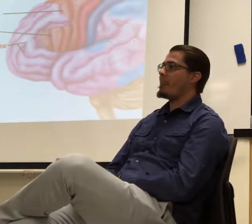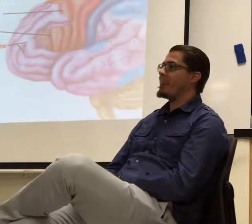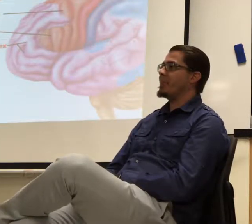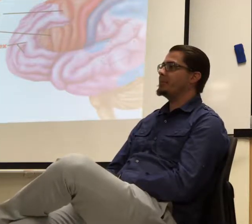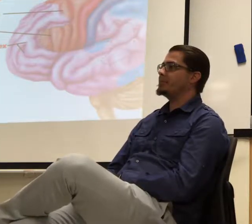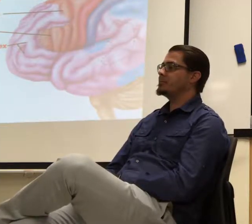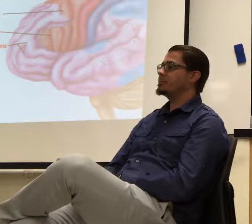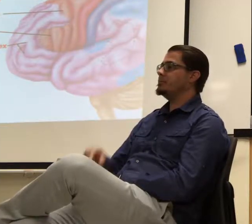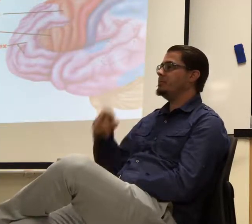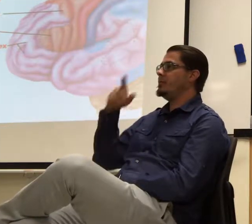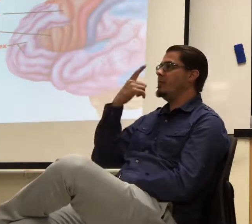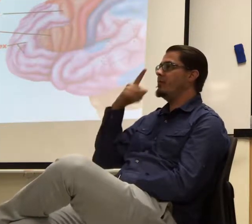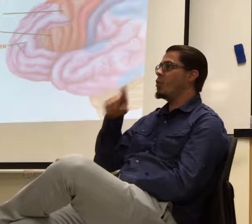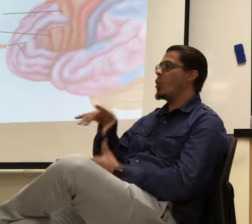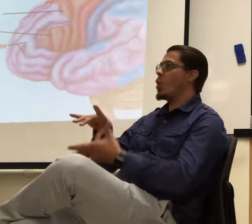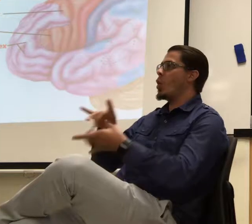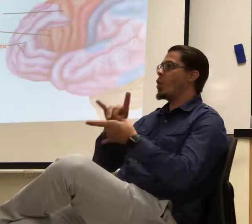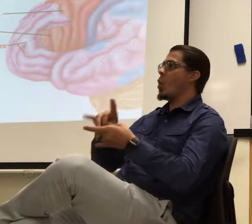coordinating